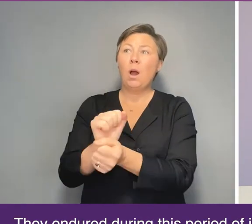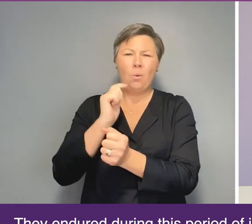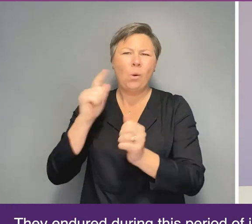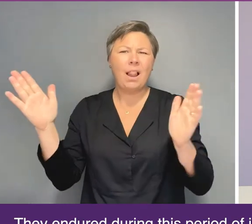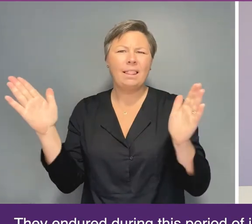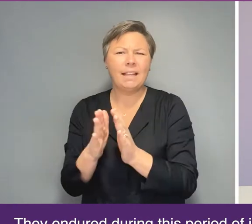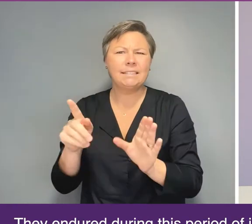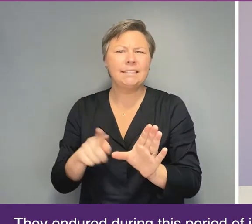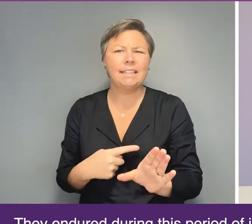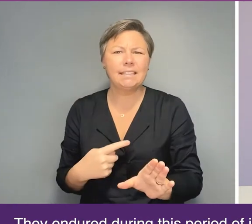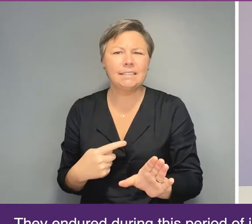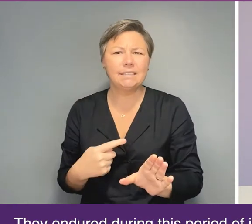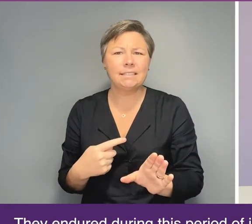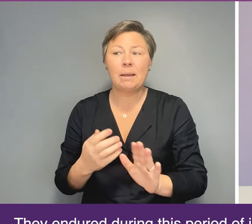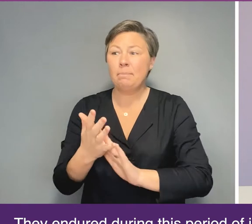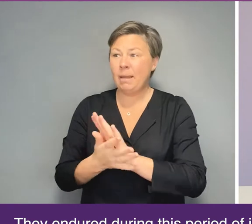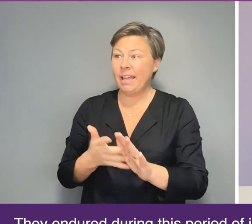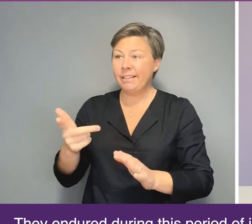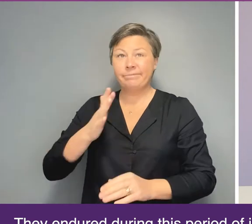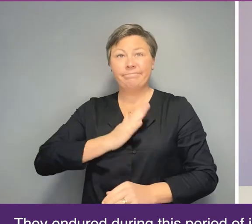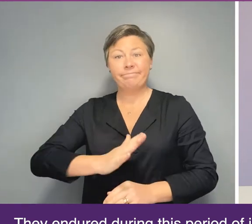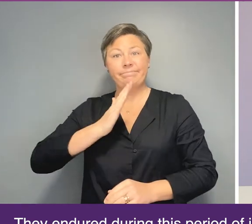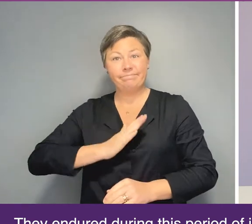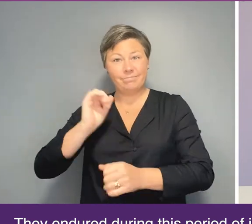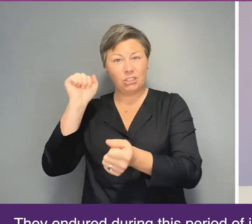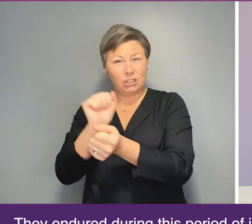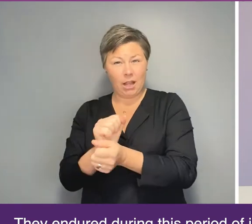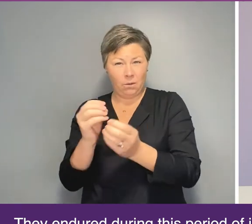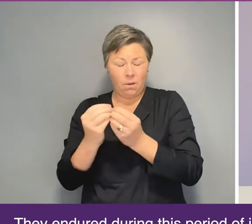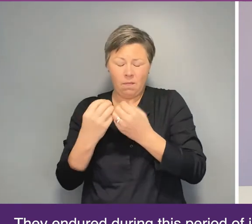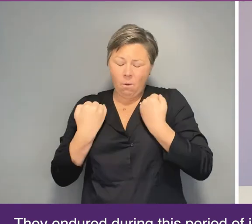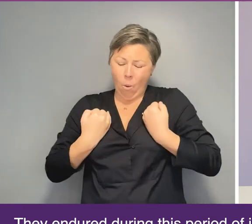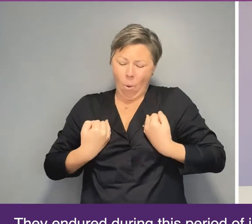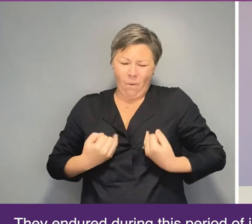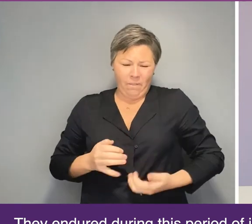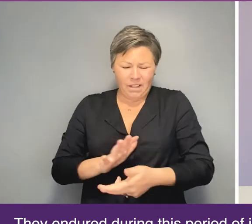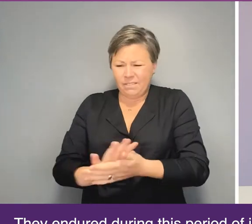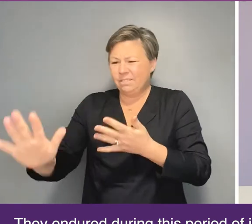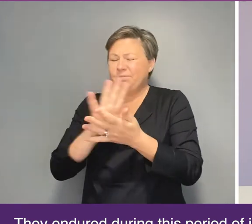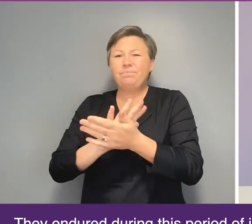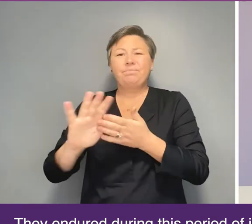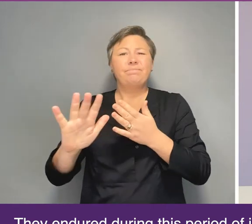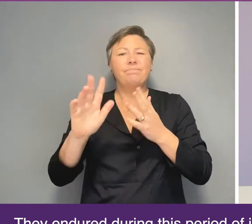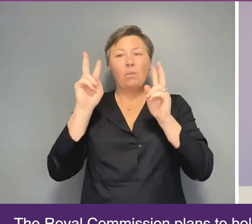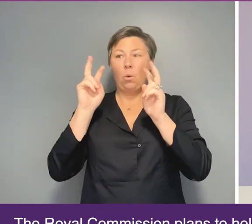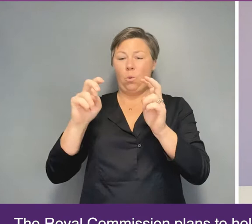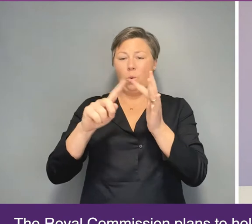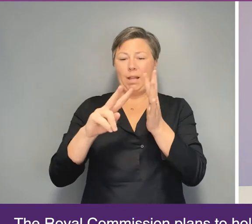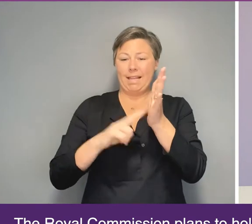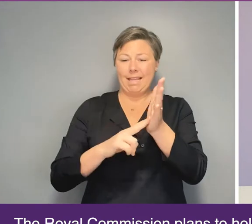And they endured during this period of incarceration conditions that have been described as inhumane.